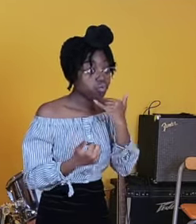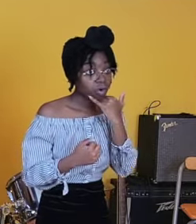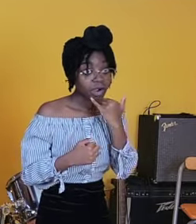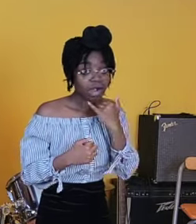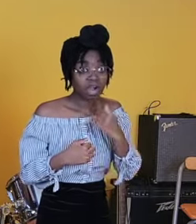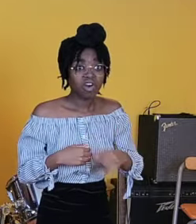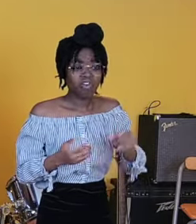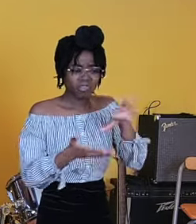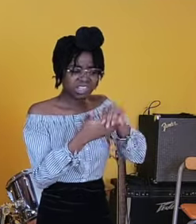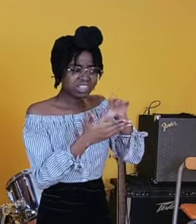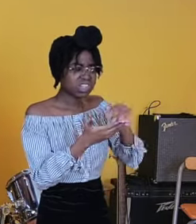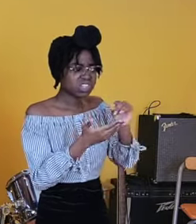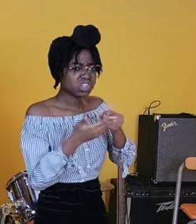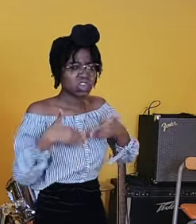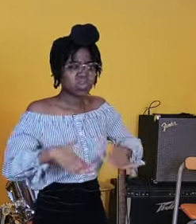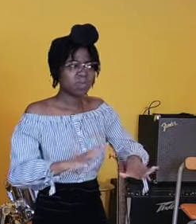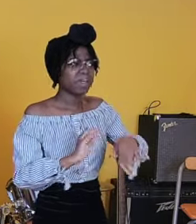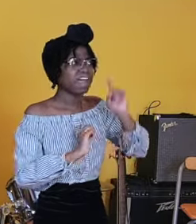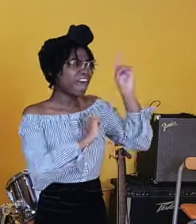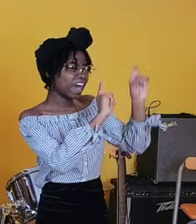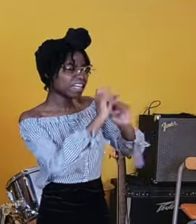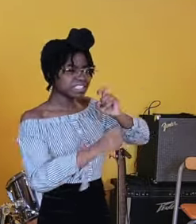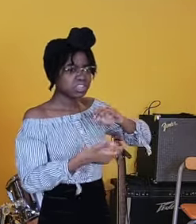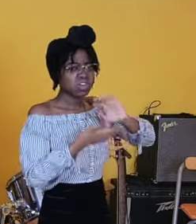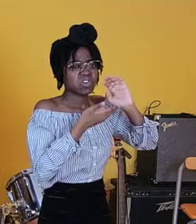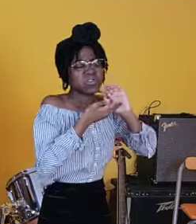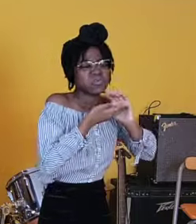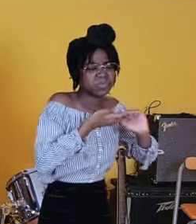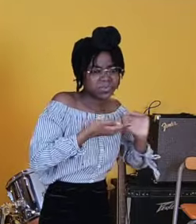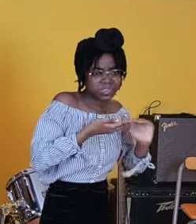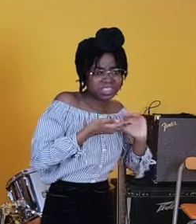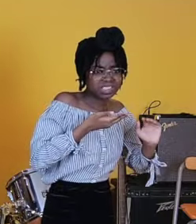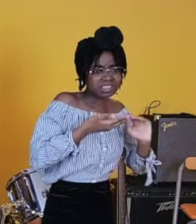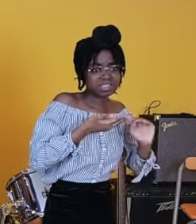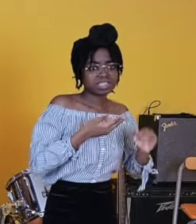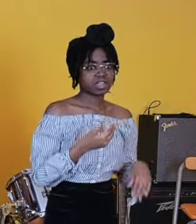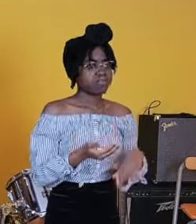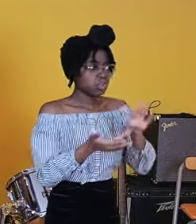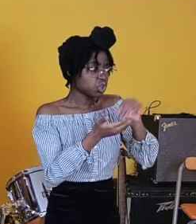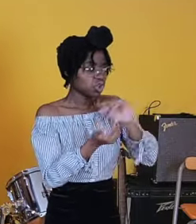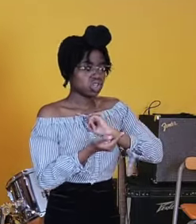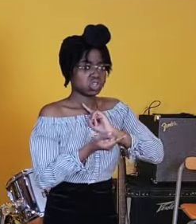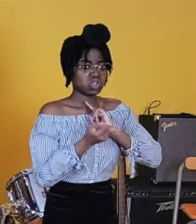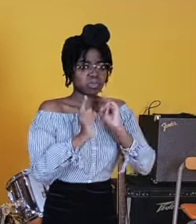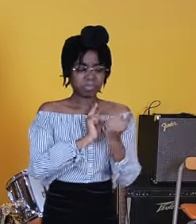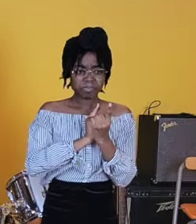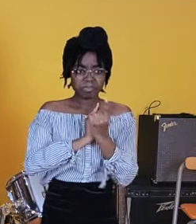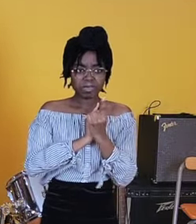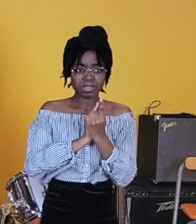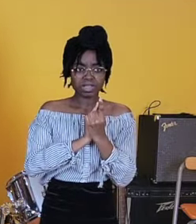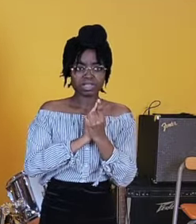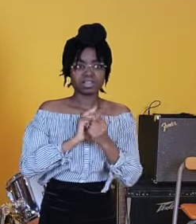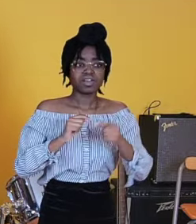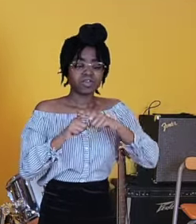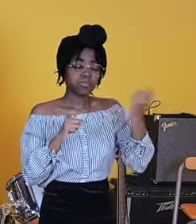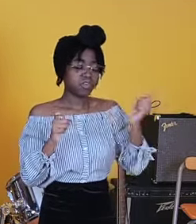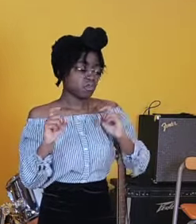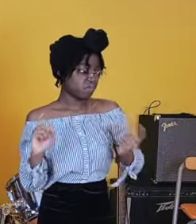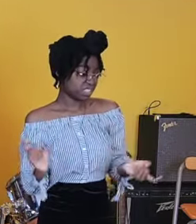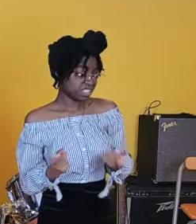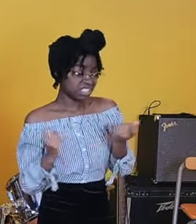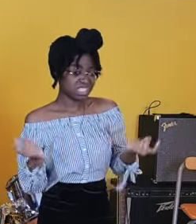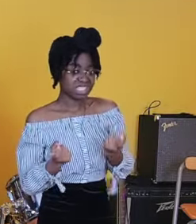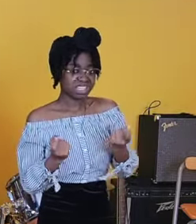forgiveness. We understand discipline and we learn to repent for our sins. We can learn that. Father, it doesn't